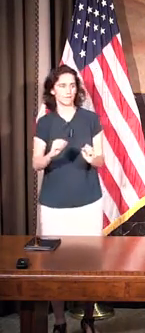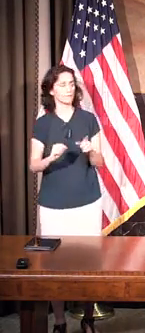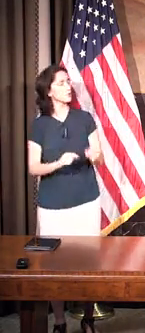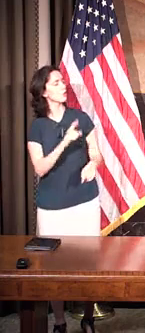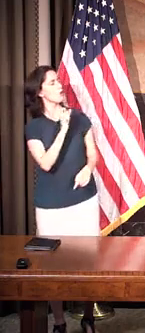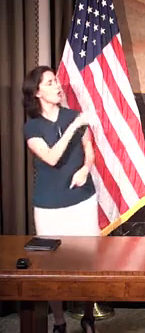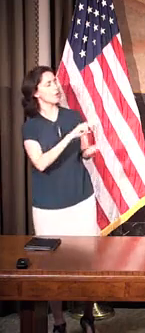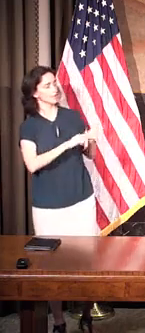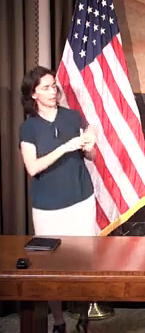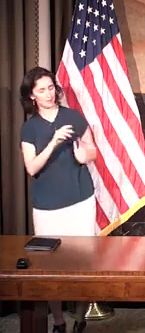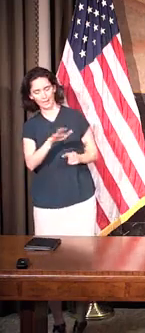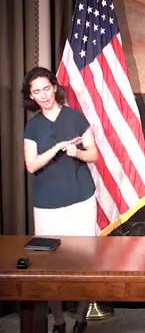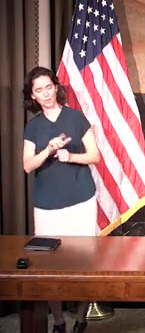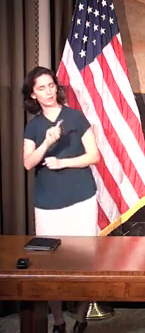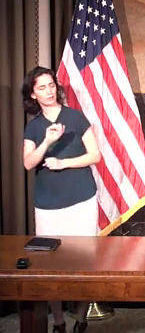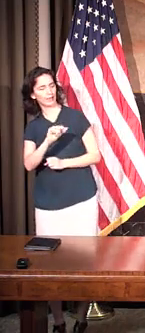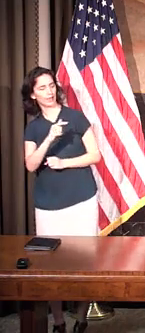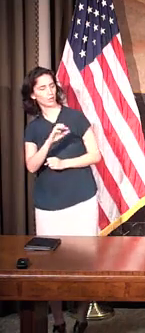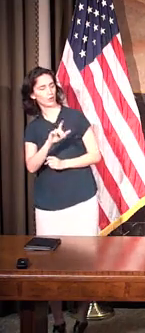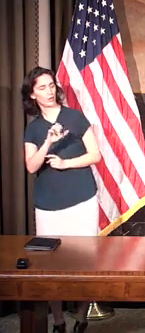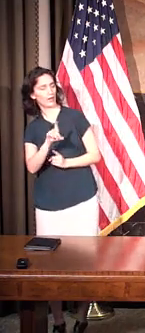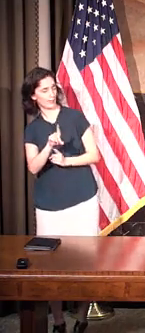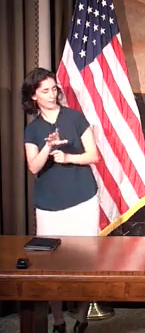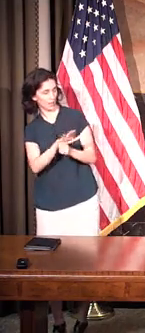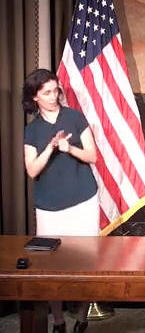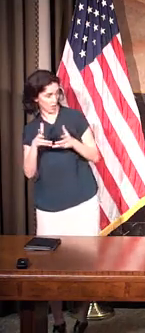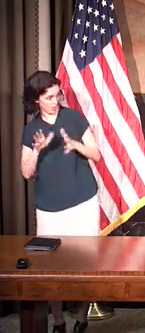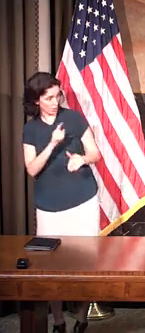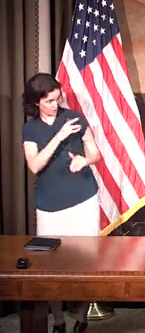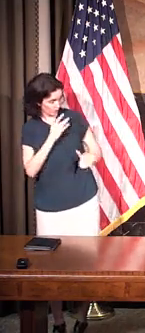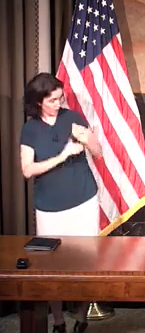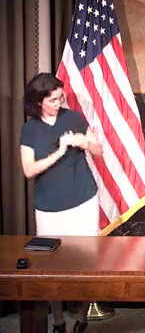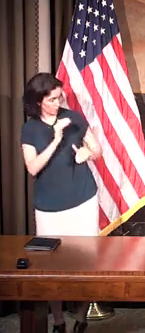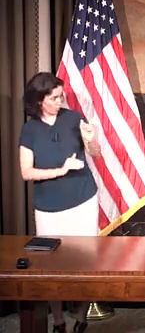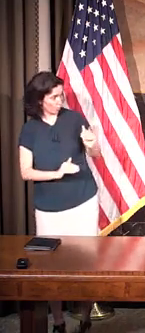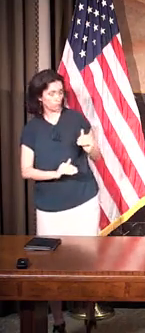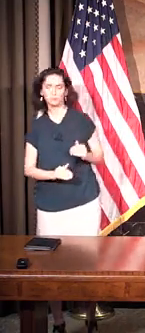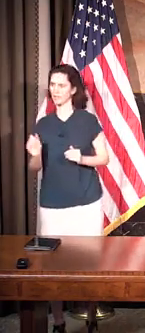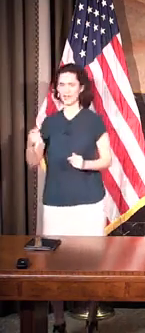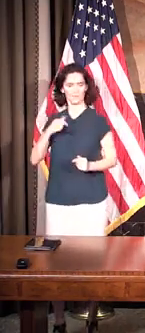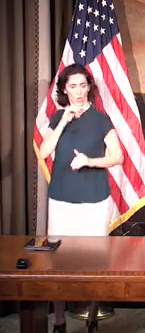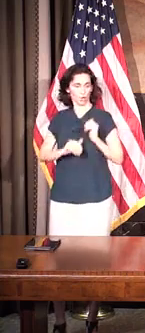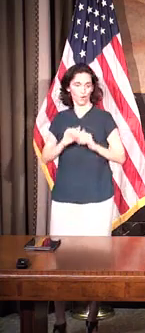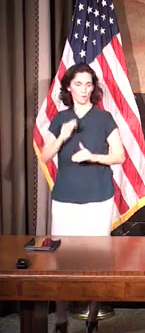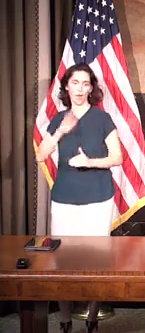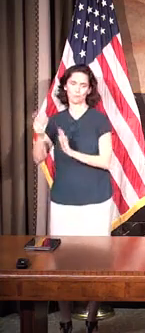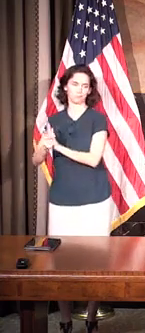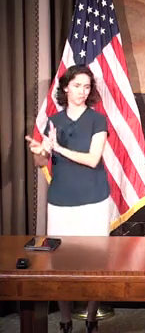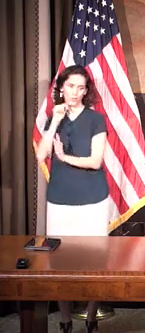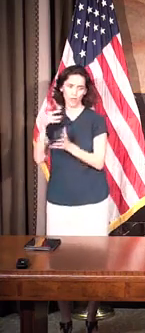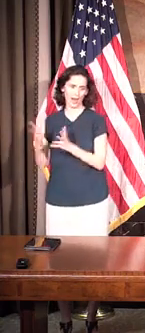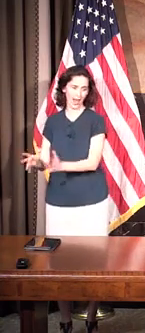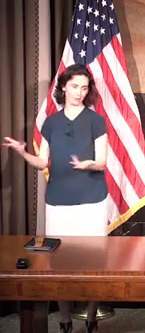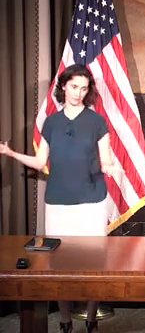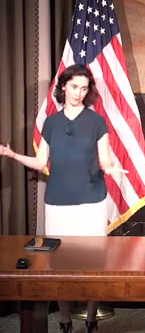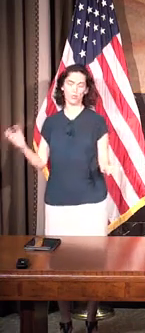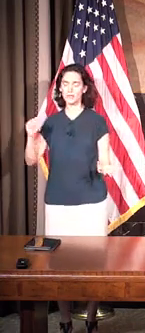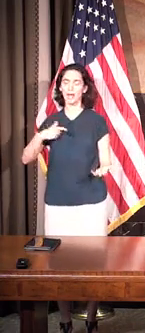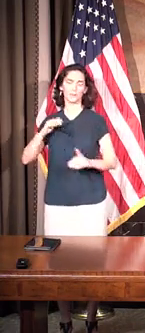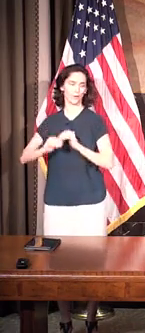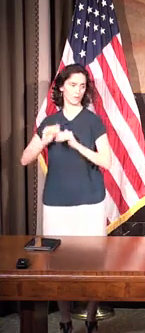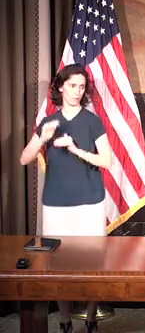now go to Tigerland. You're comfortable with that being allowed? I am, yes. If I wasn't, I wouldn't allow it, right? And it's